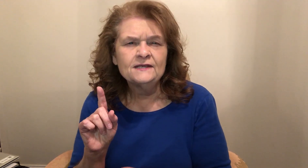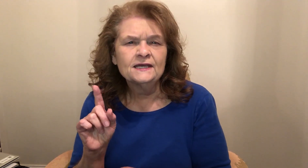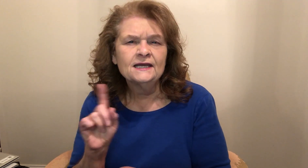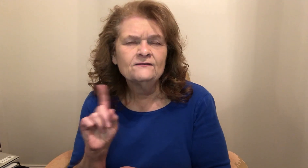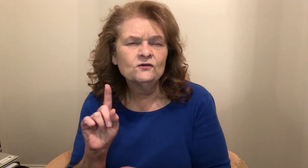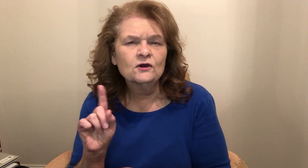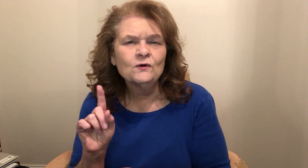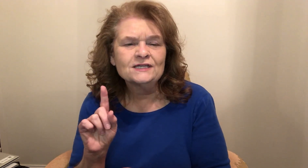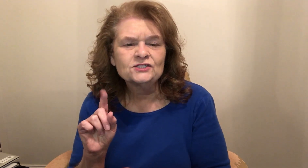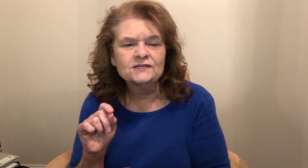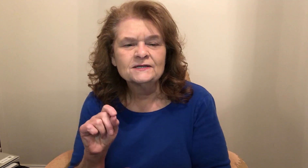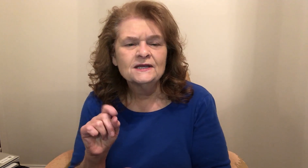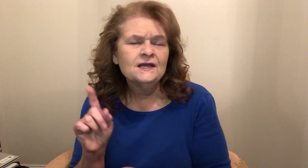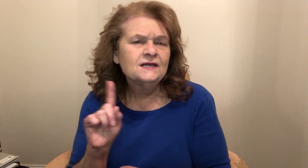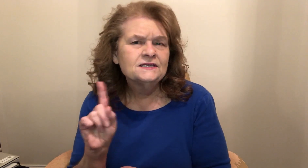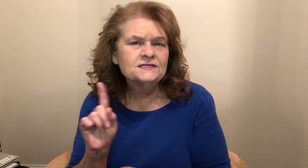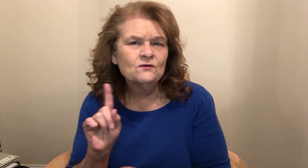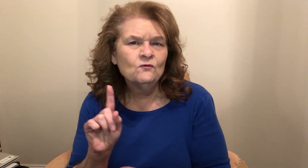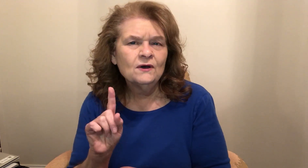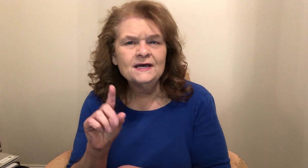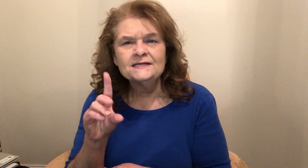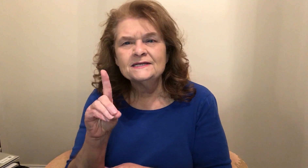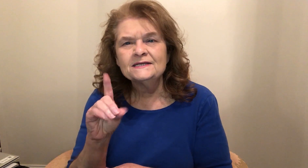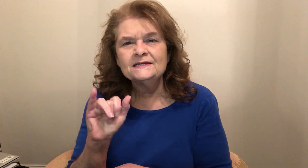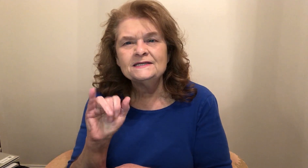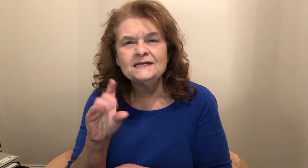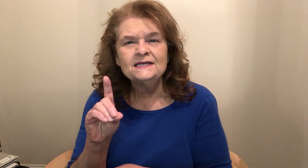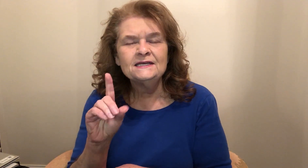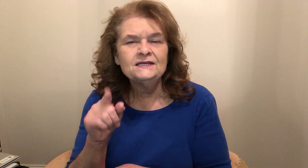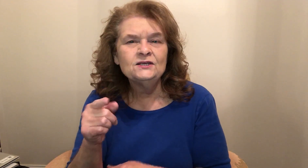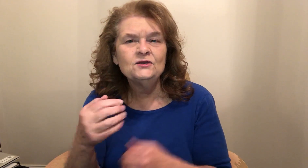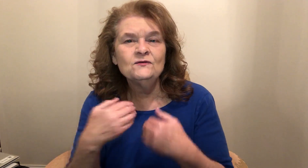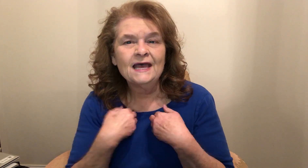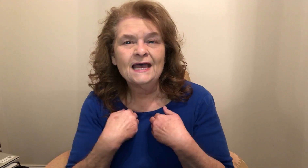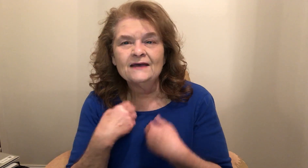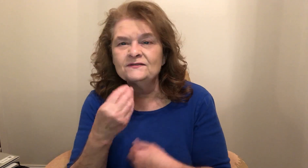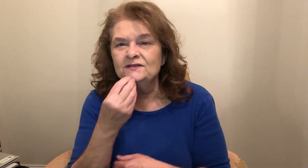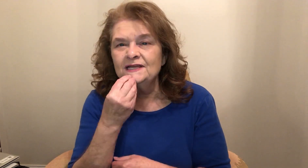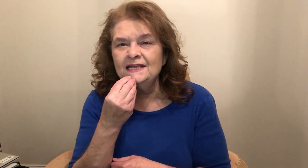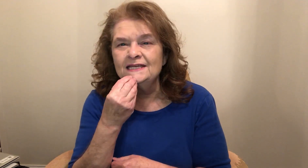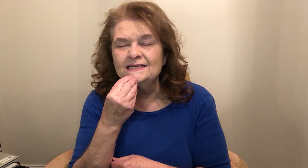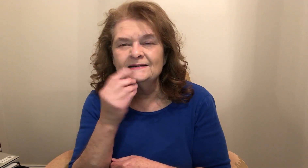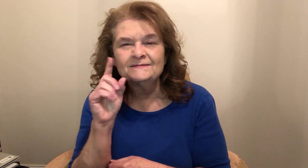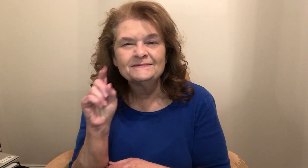anything for a question. So what did you have to eat?